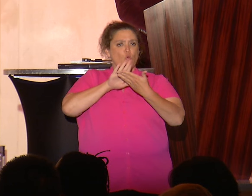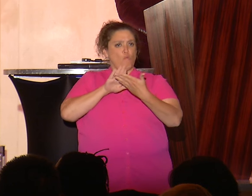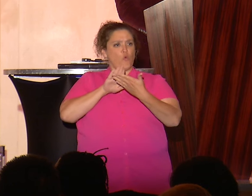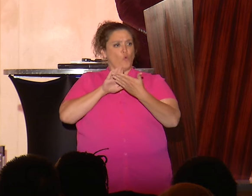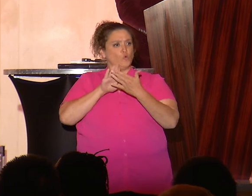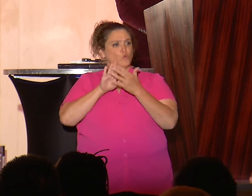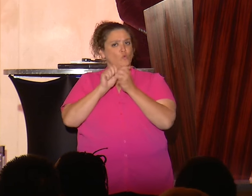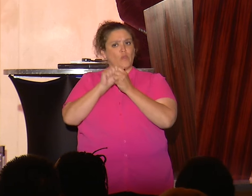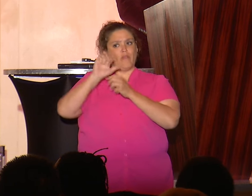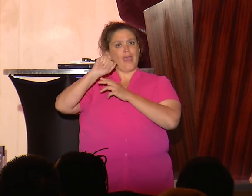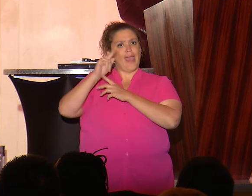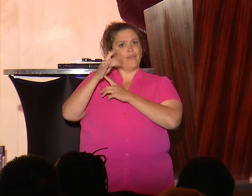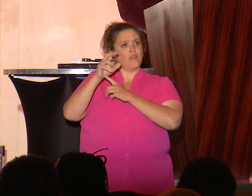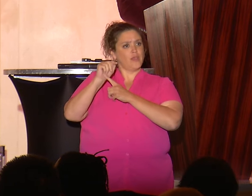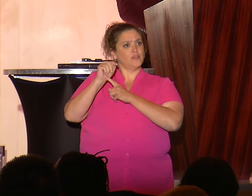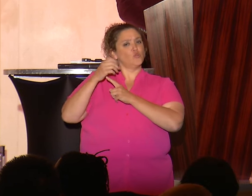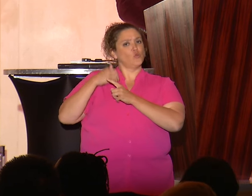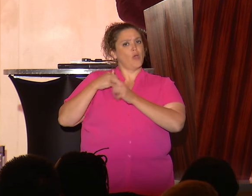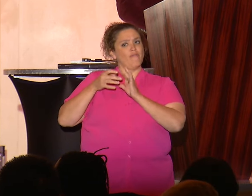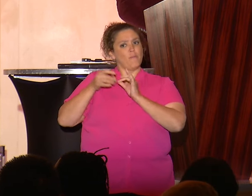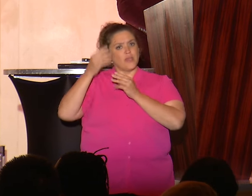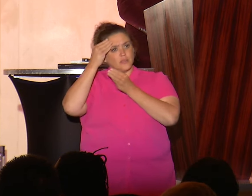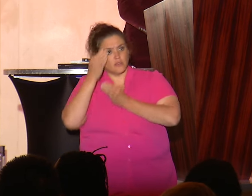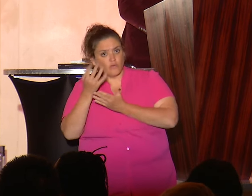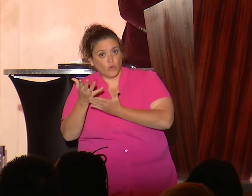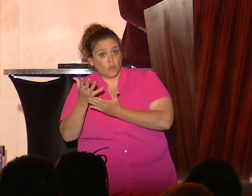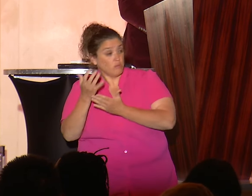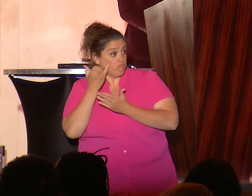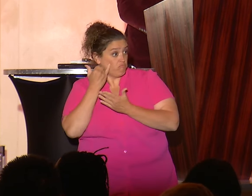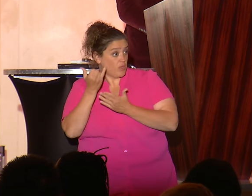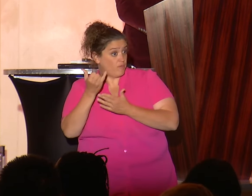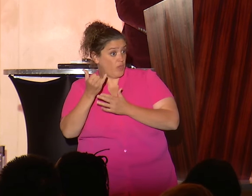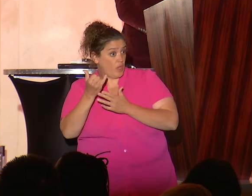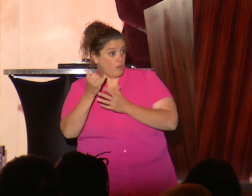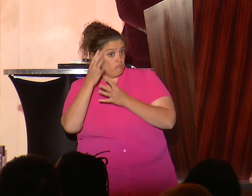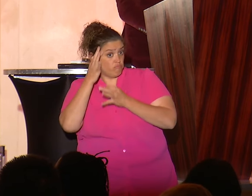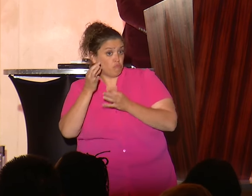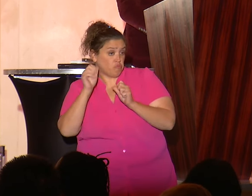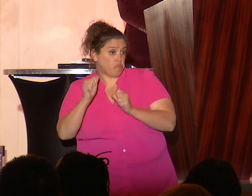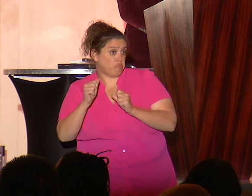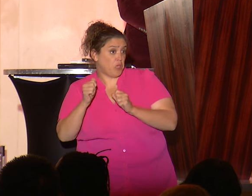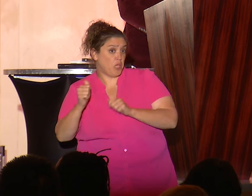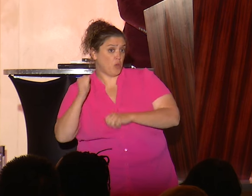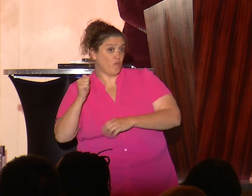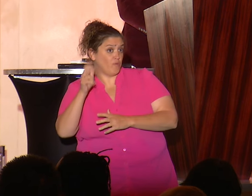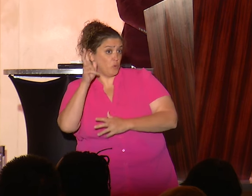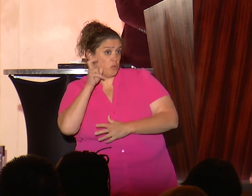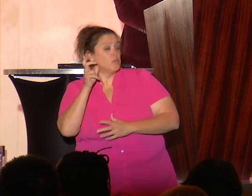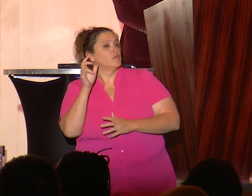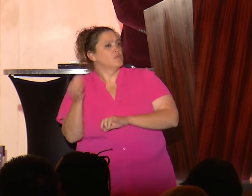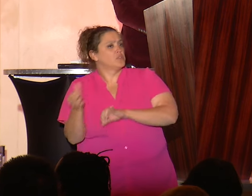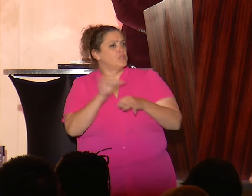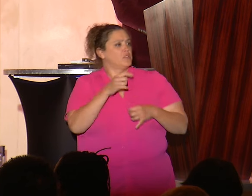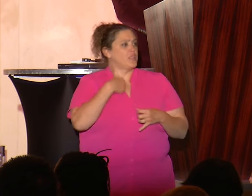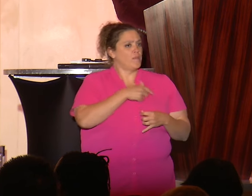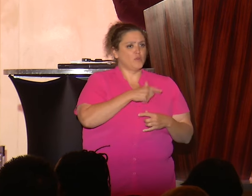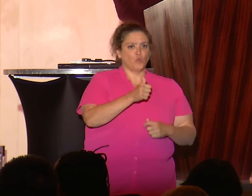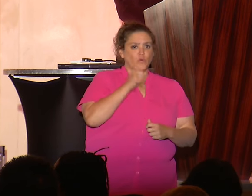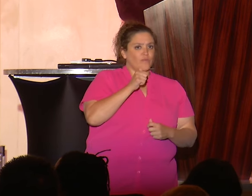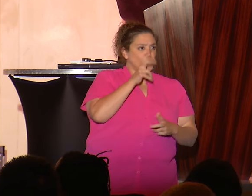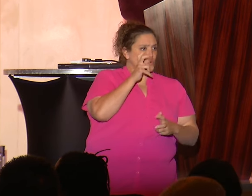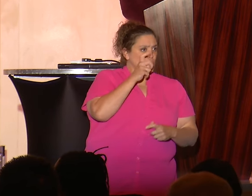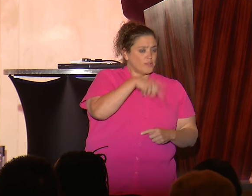for them. If they choose, Mormons can refuse to listen to us the same as we refuse to listen to